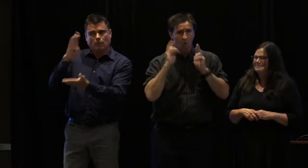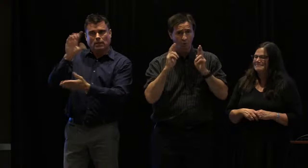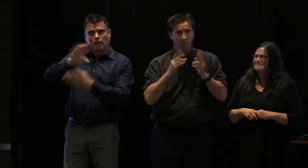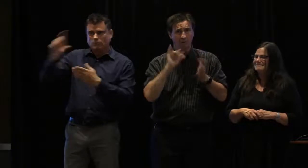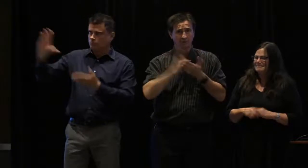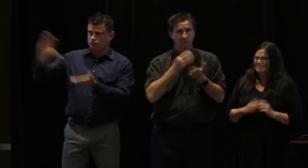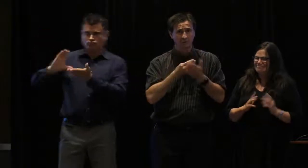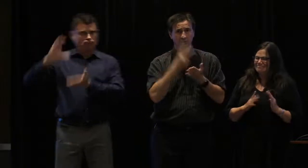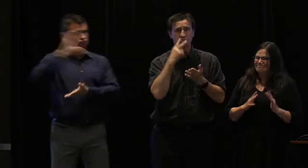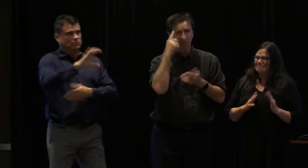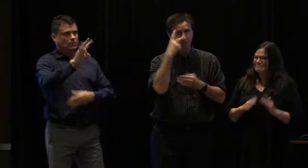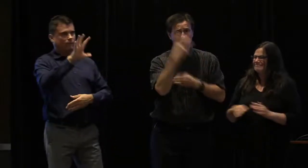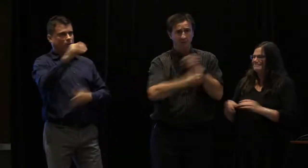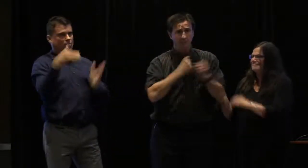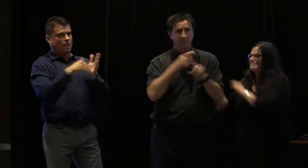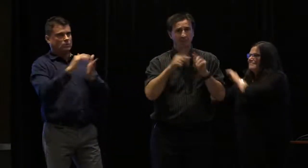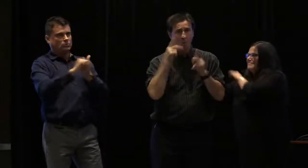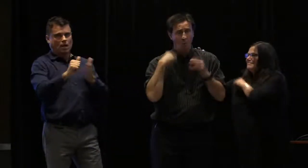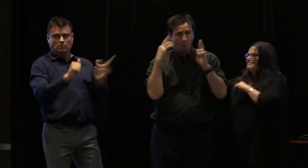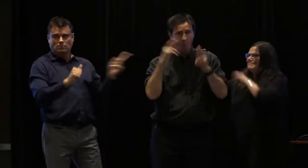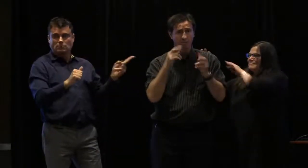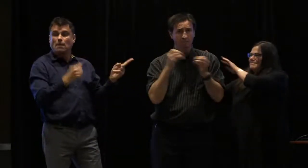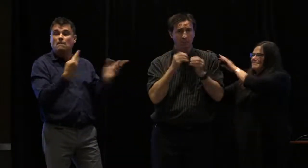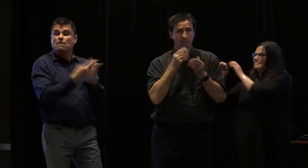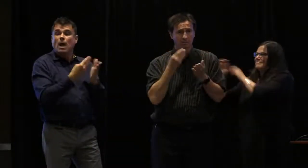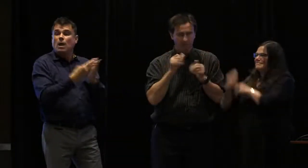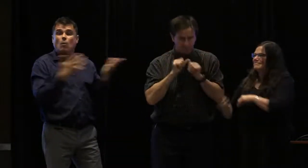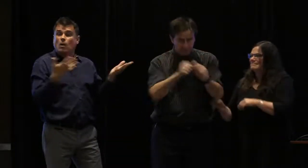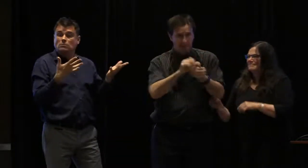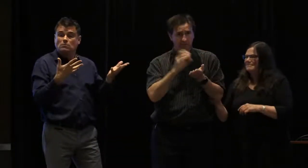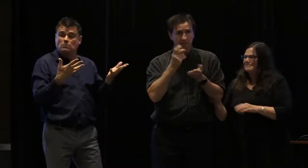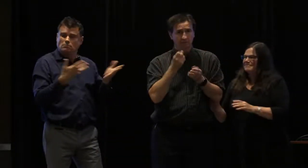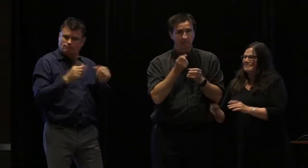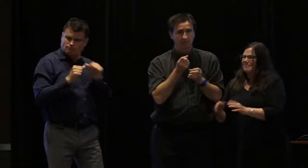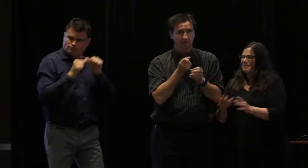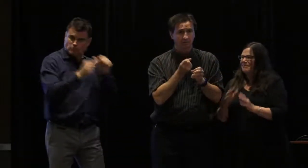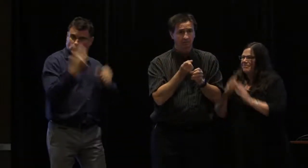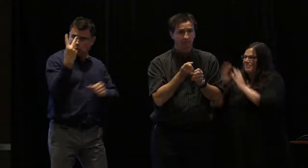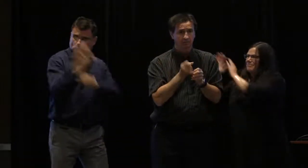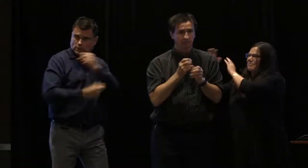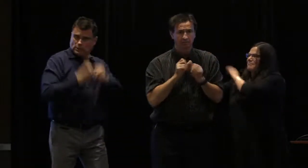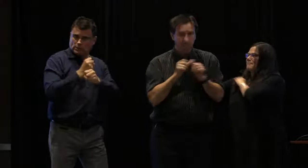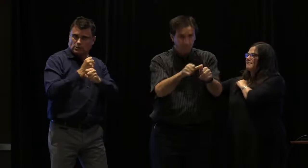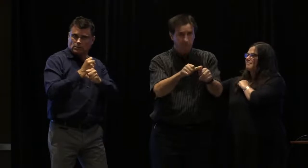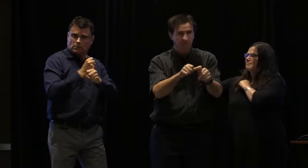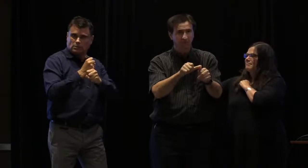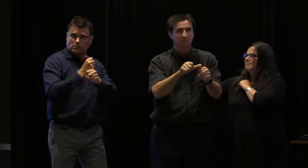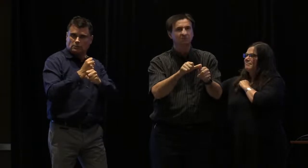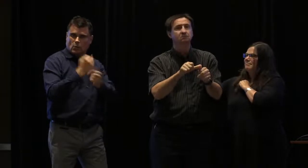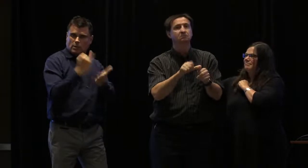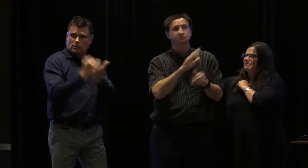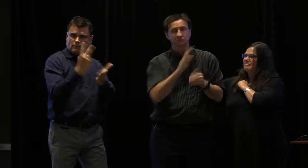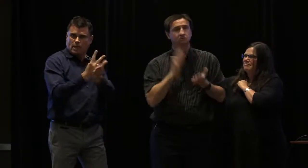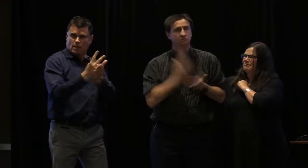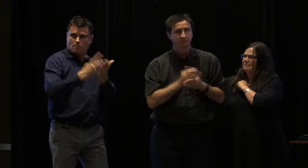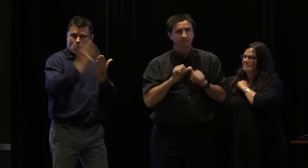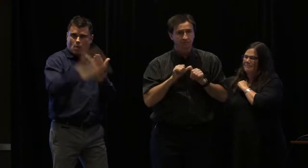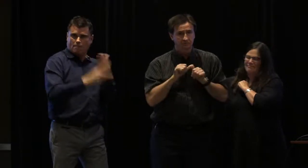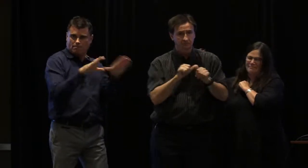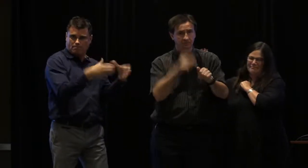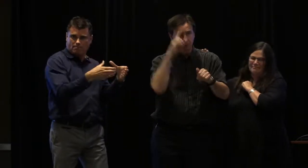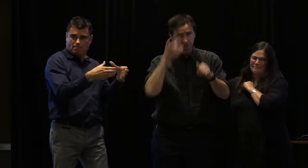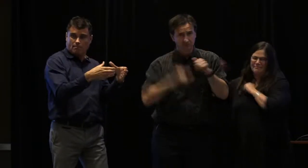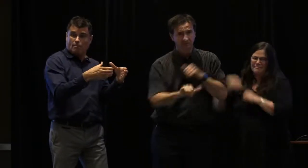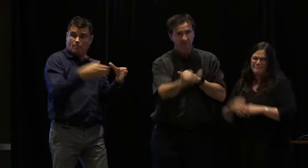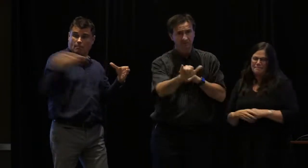$640,000 towards deafblind accessibility for intervening services over the next 2 years. And of course, we